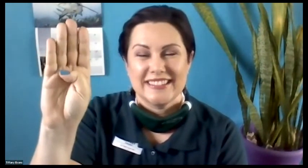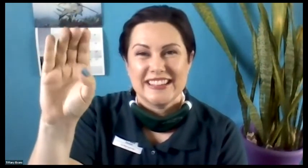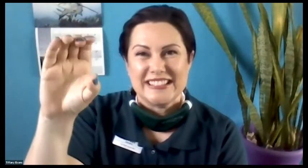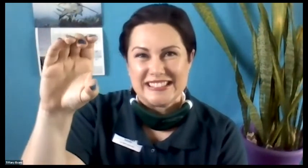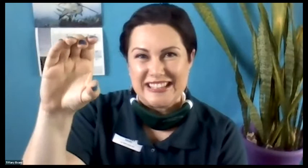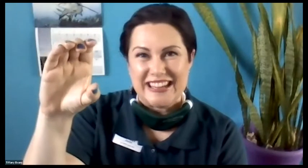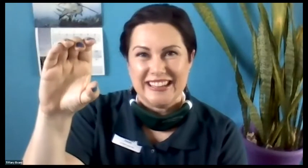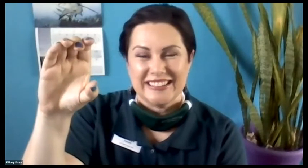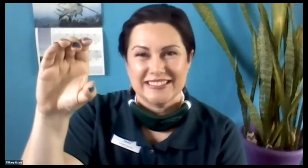C,